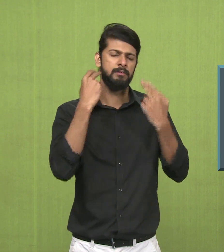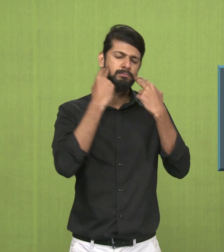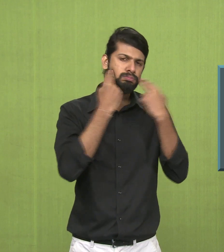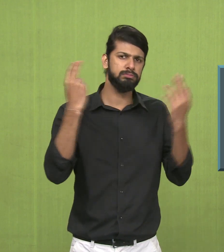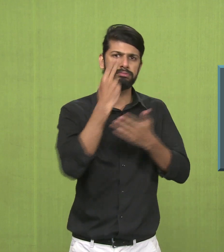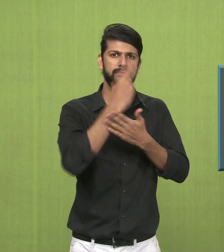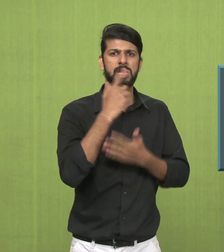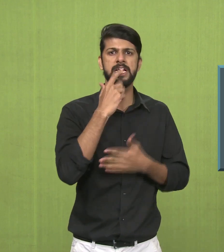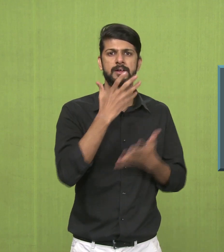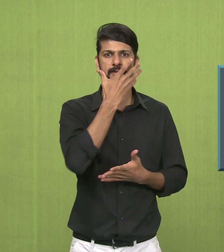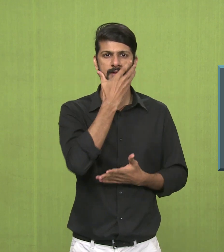Maqbool Fida Hussain.